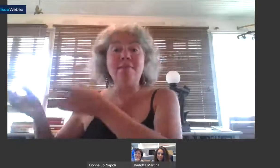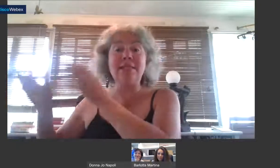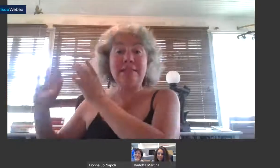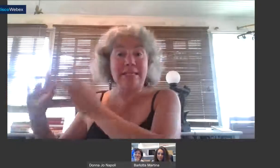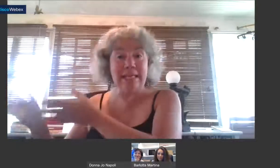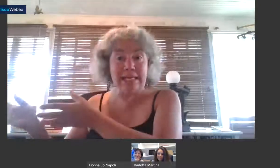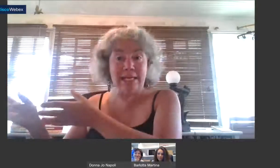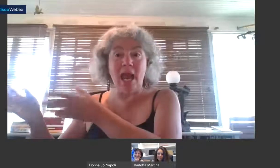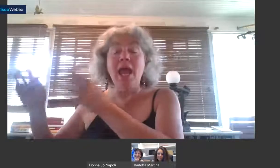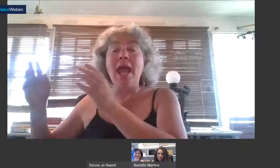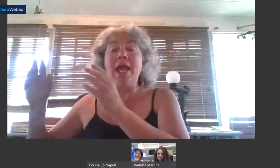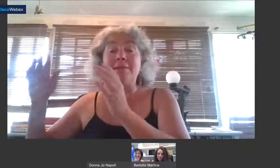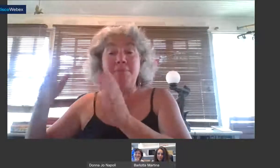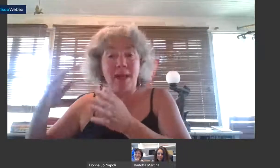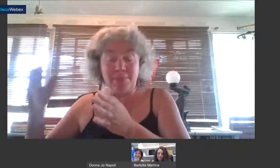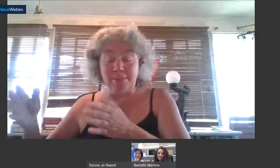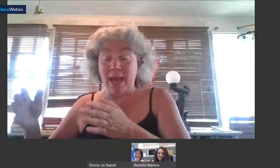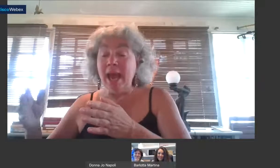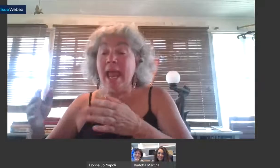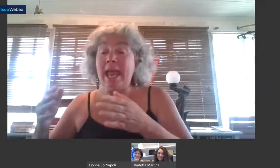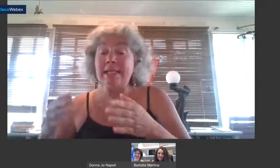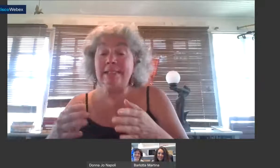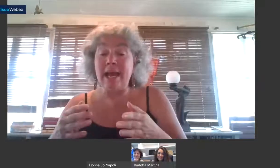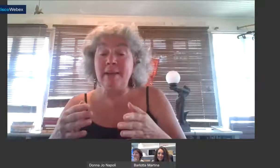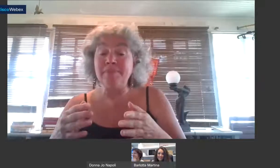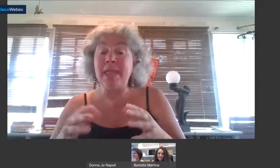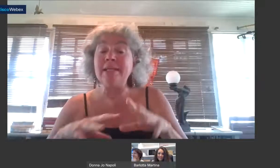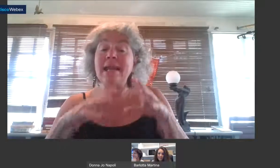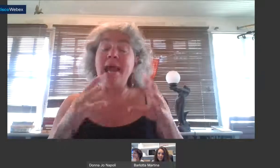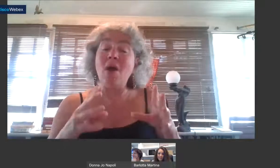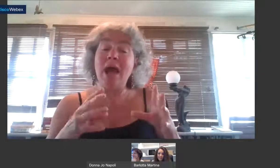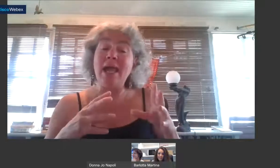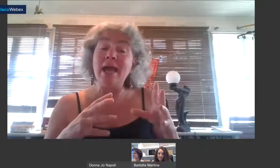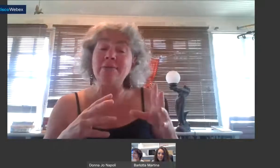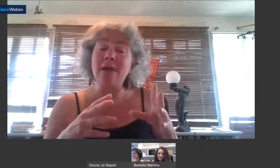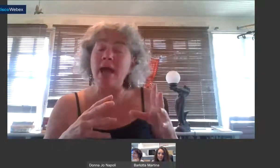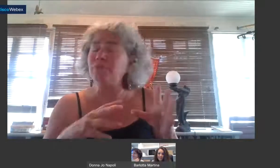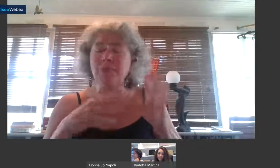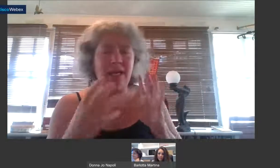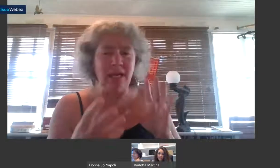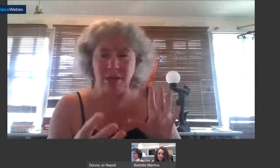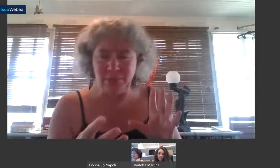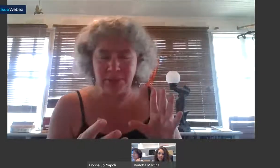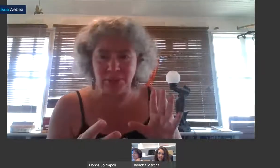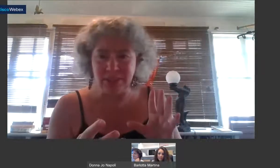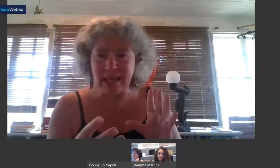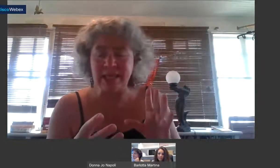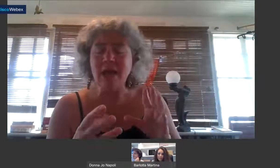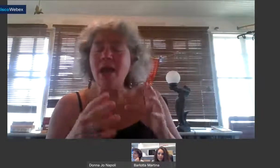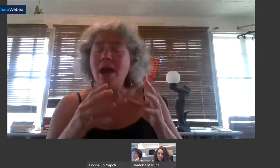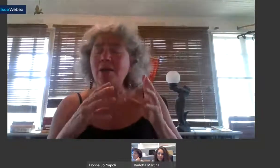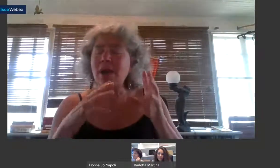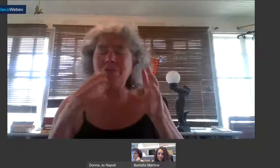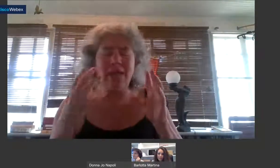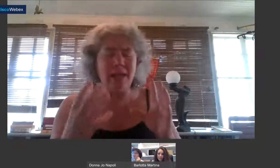is Katerina," and blah, blah, blah. And now I really loved what you said. I really loved